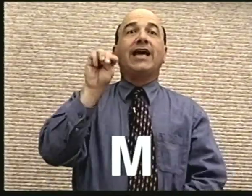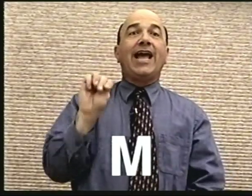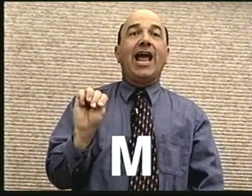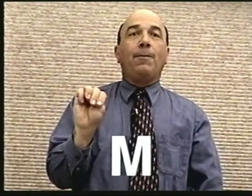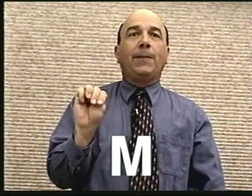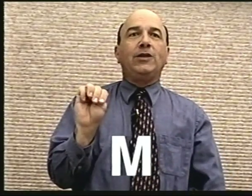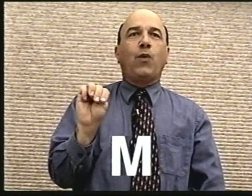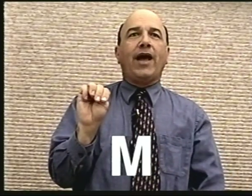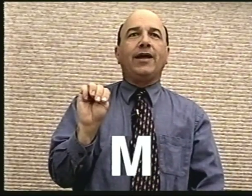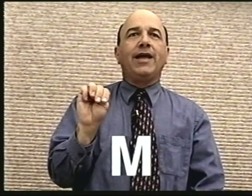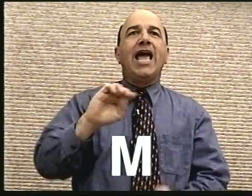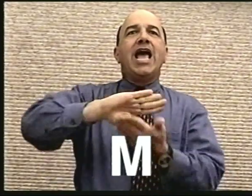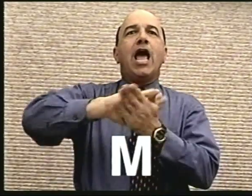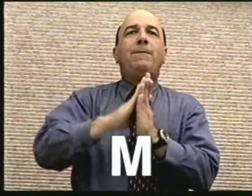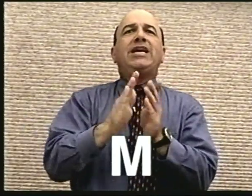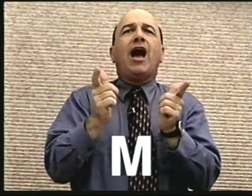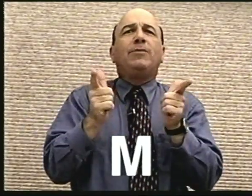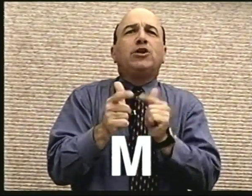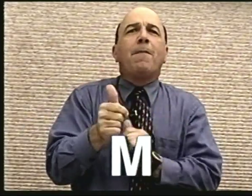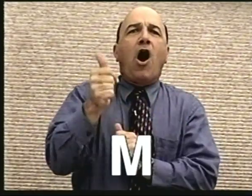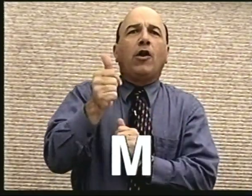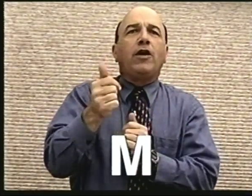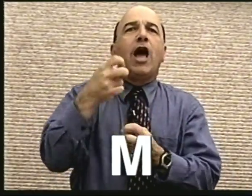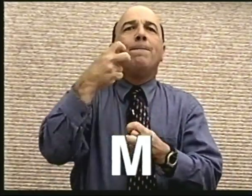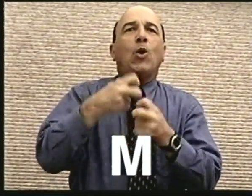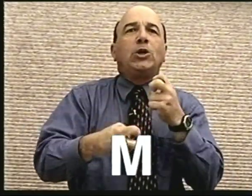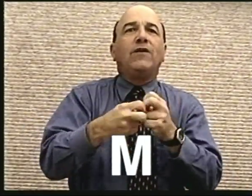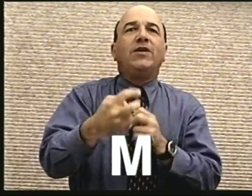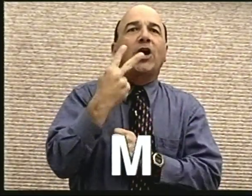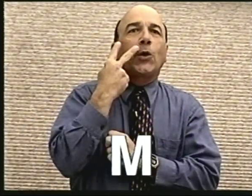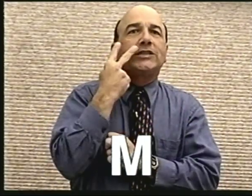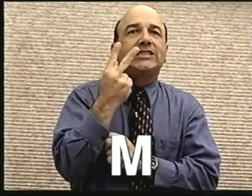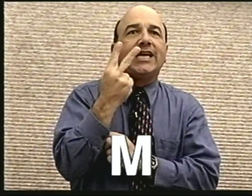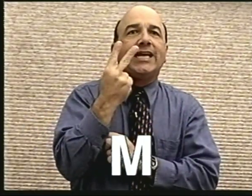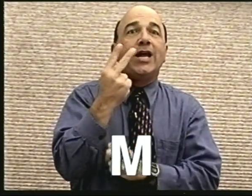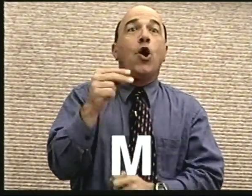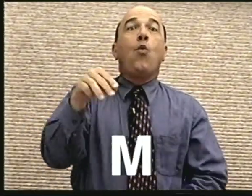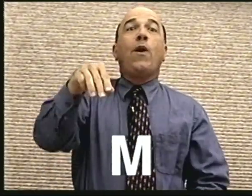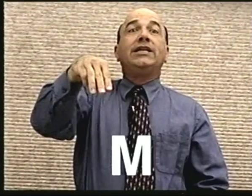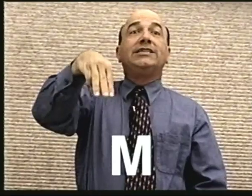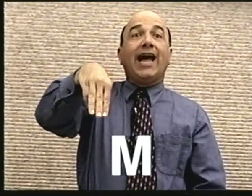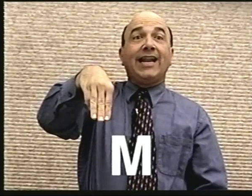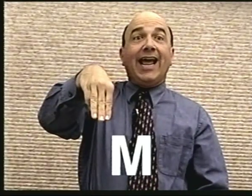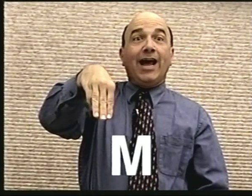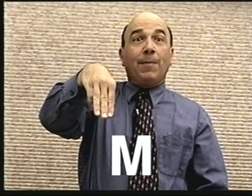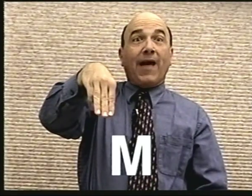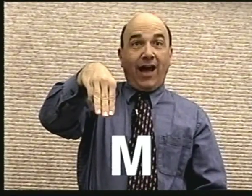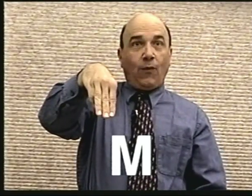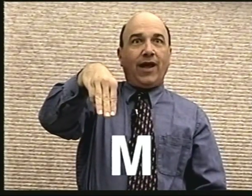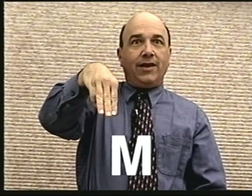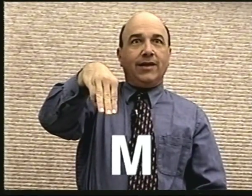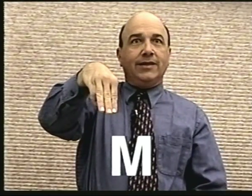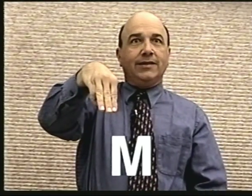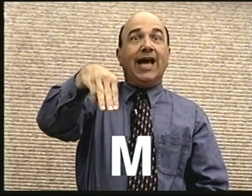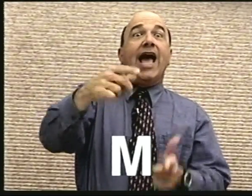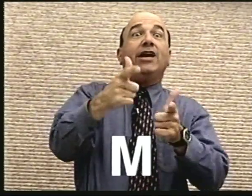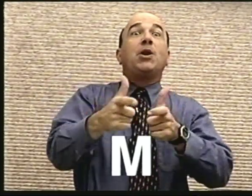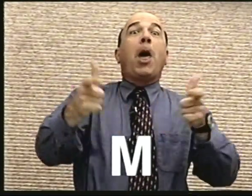say M this way, it becomes smaller and more difficult to see. When you sound M that way, it's